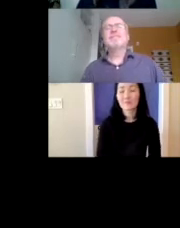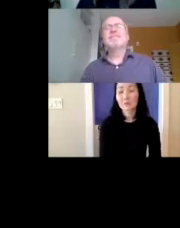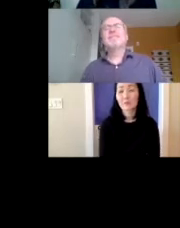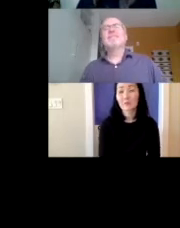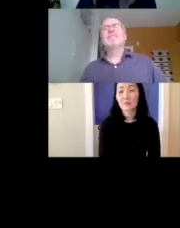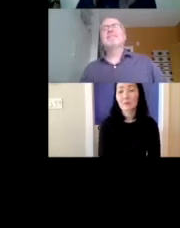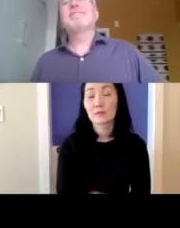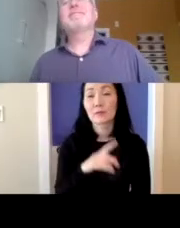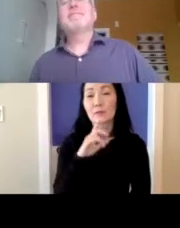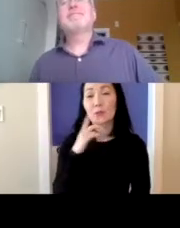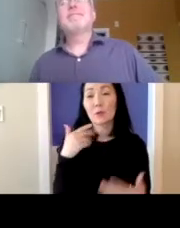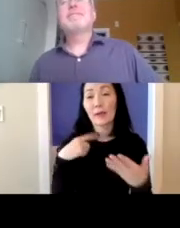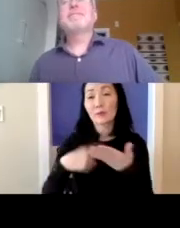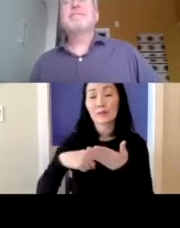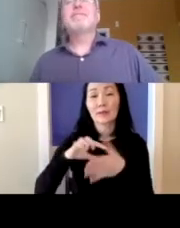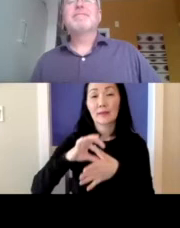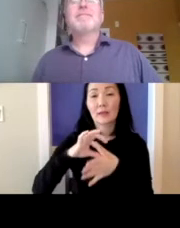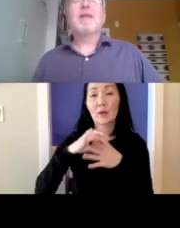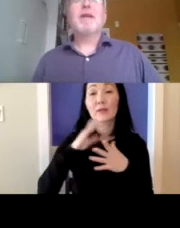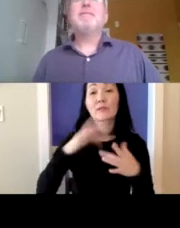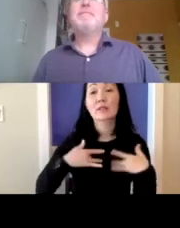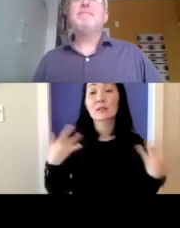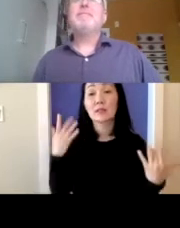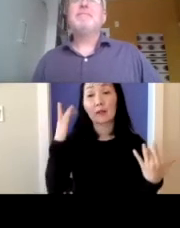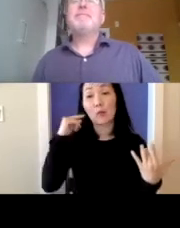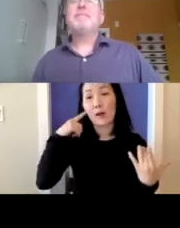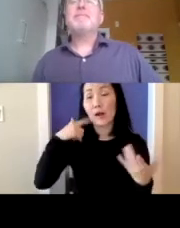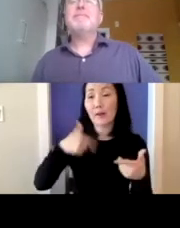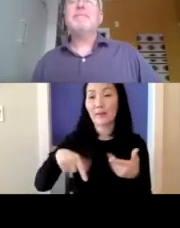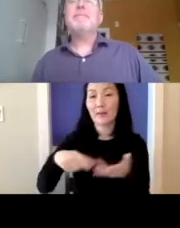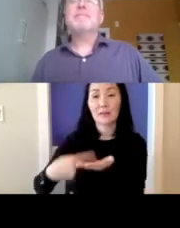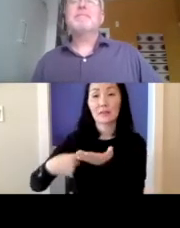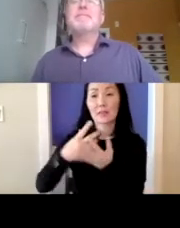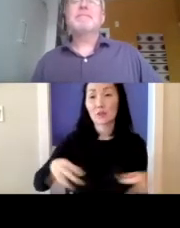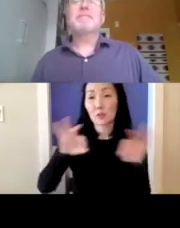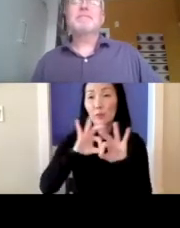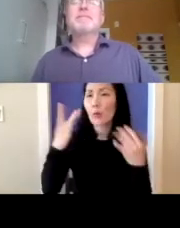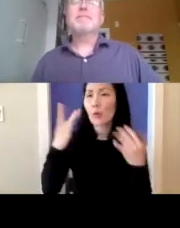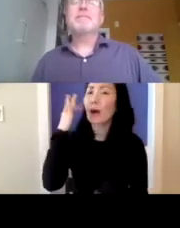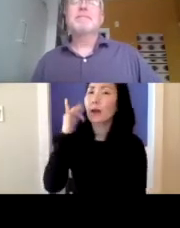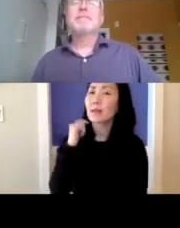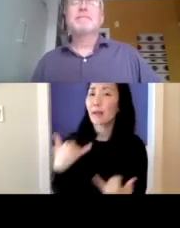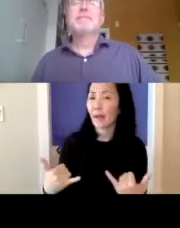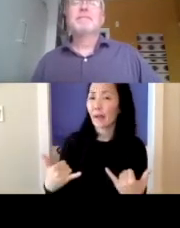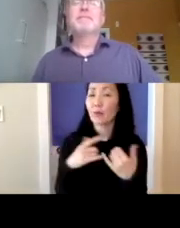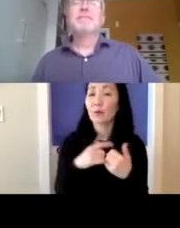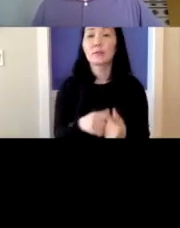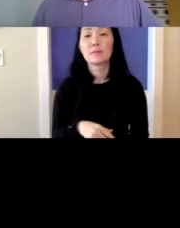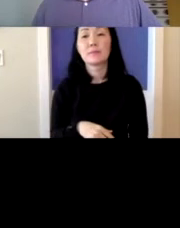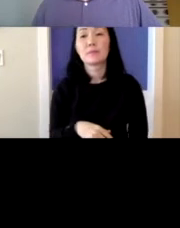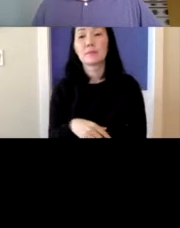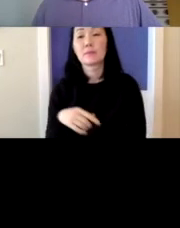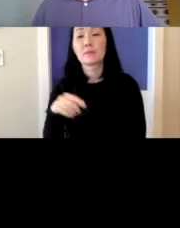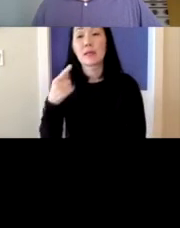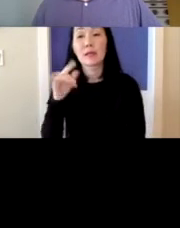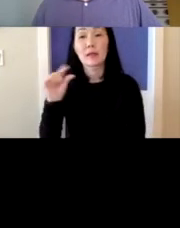the content of today's event and why this conversation and why now, you just heard some really important context from